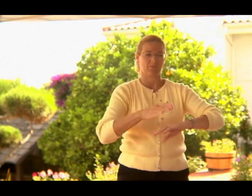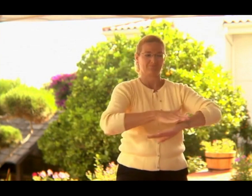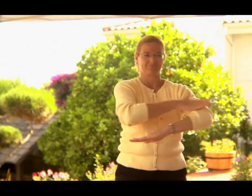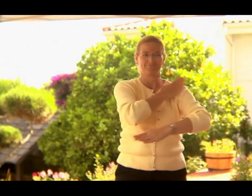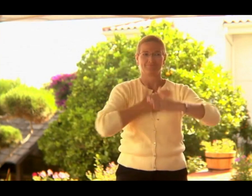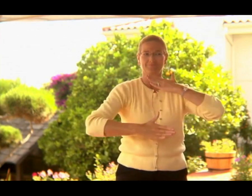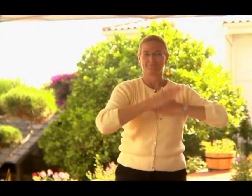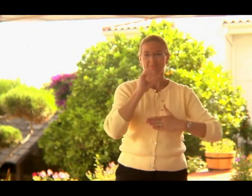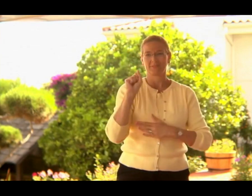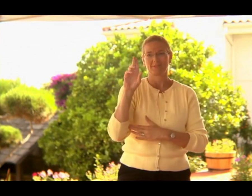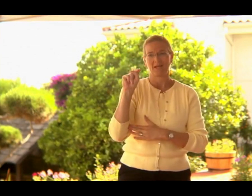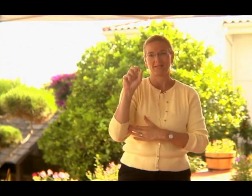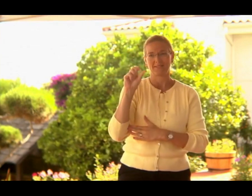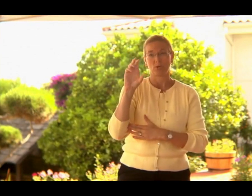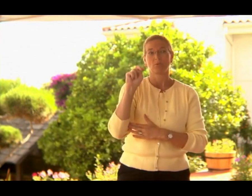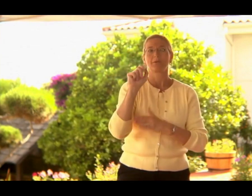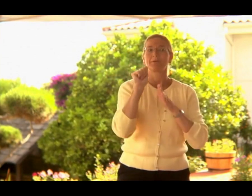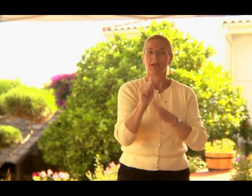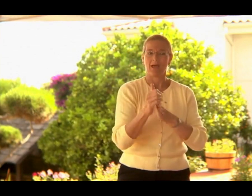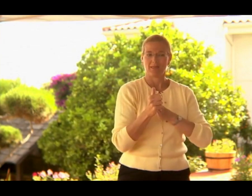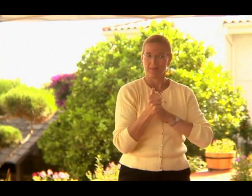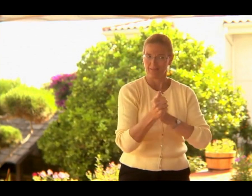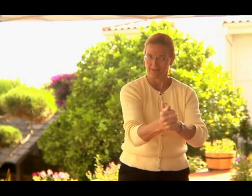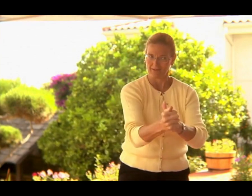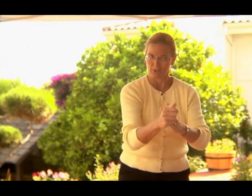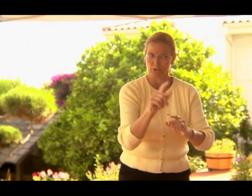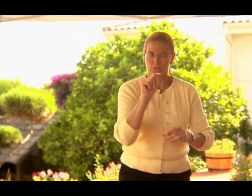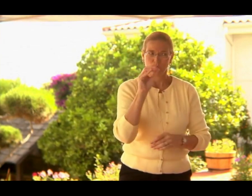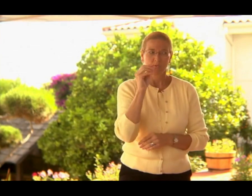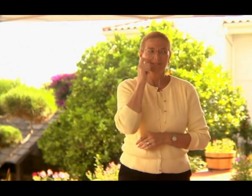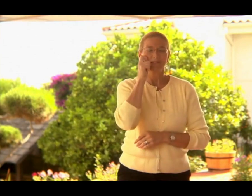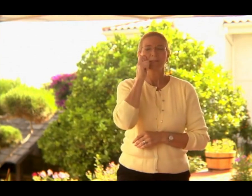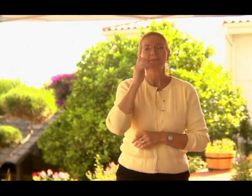their skin does not have any protection. This can lead to skin cancer.